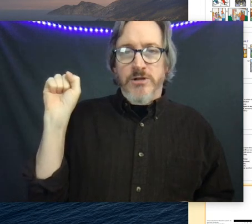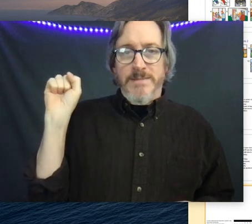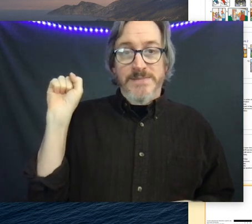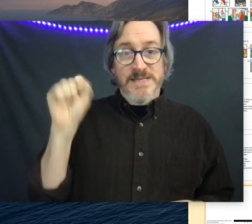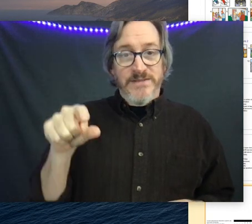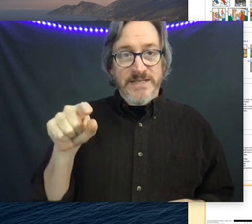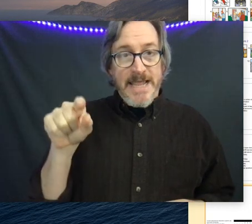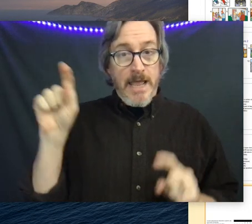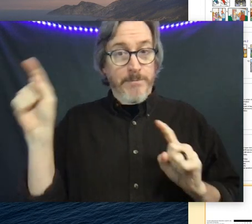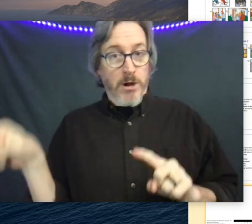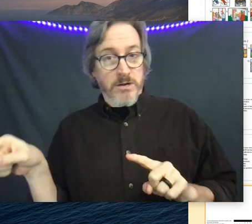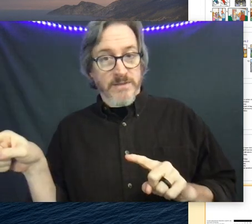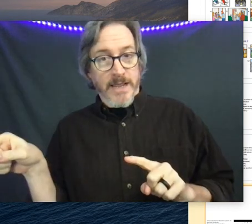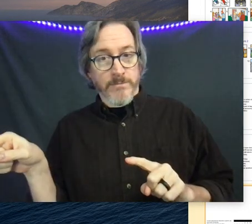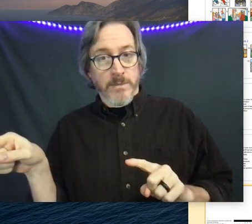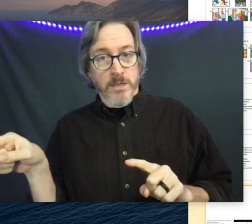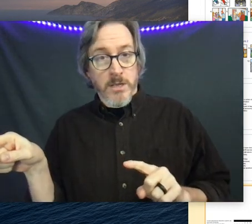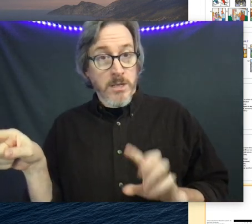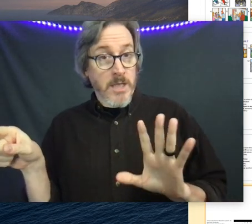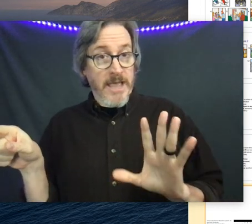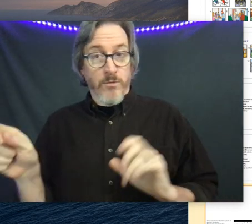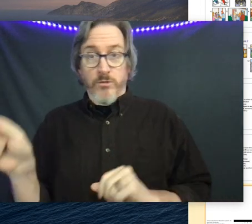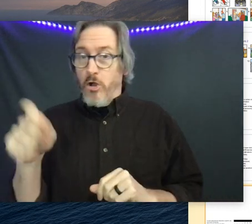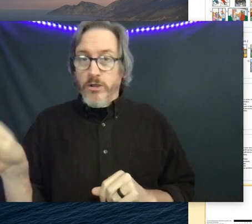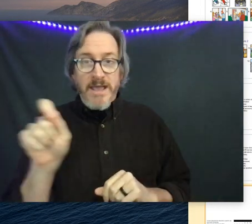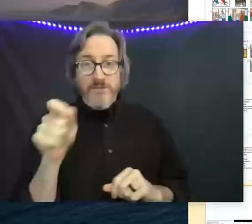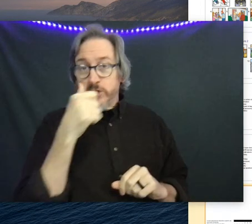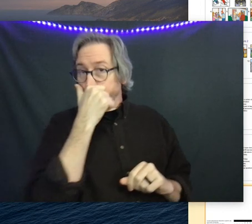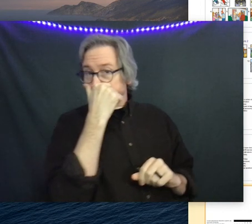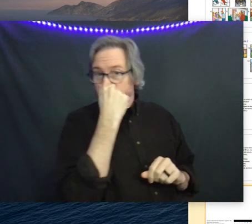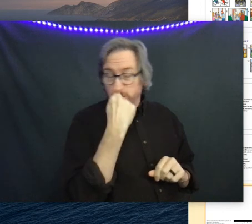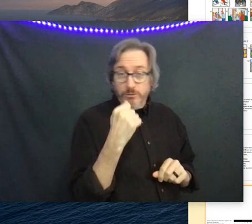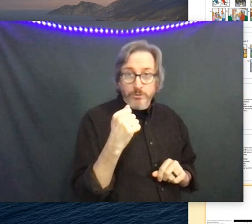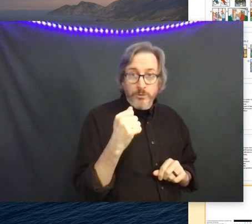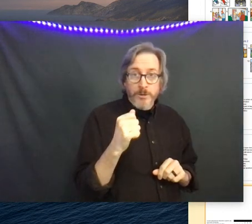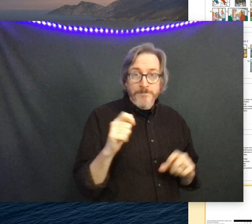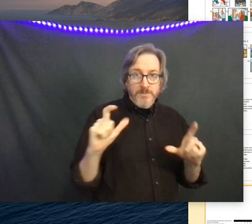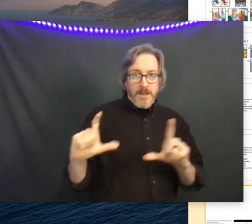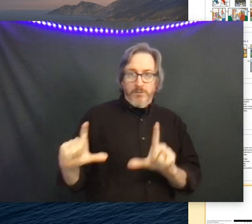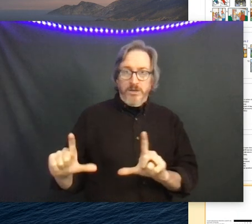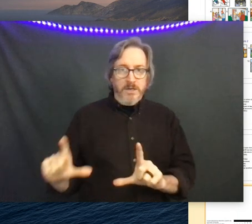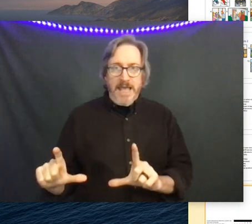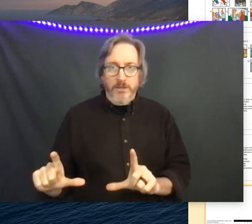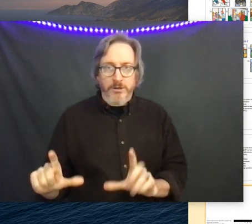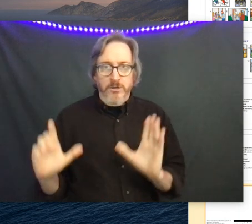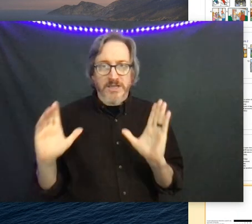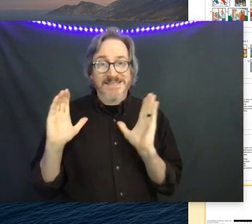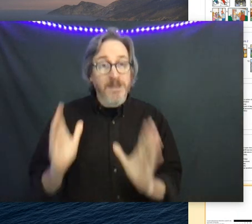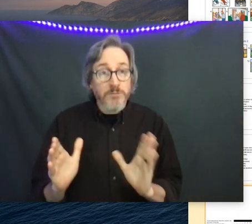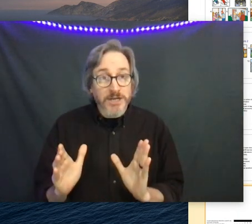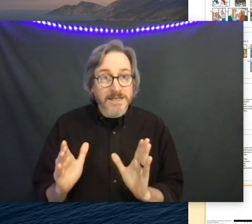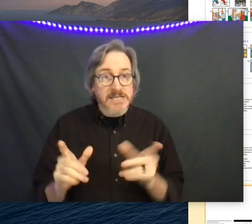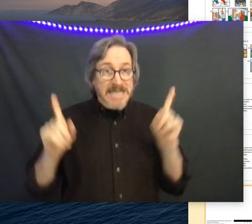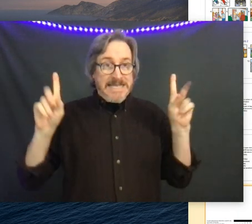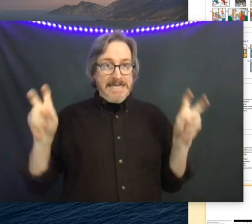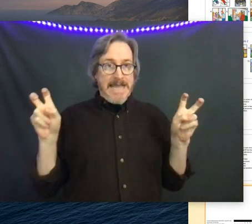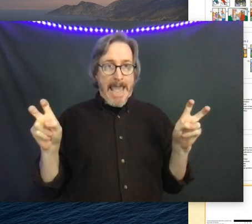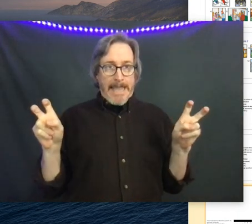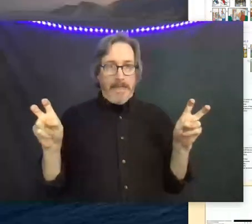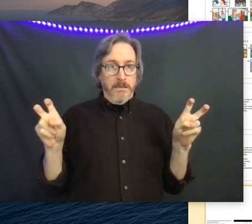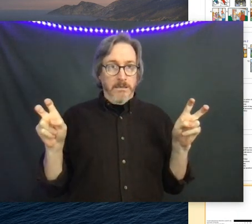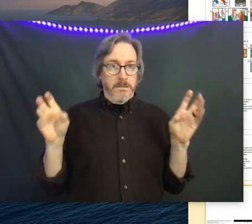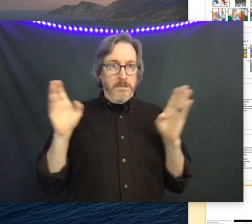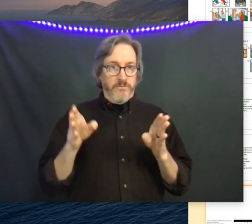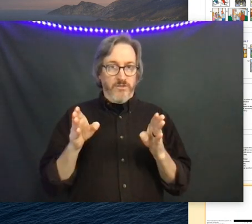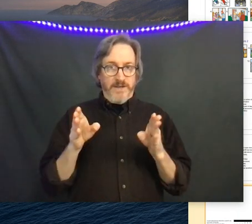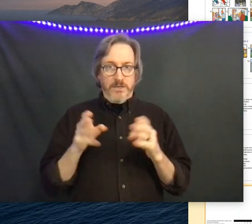going to describe a specific day and part of the day. And all you have to do is go through. I put a little calendar. The assumption is